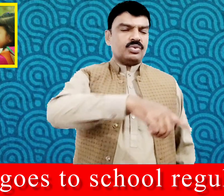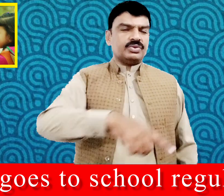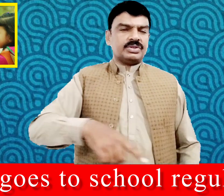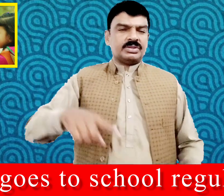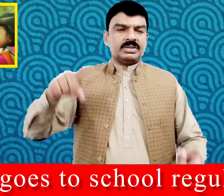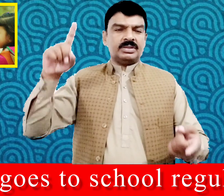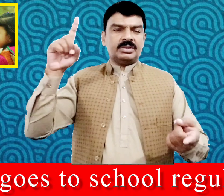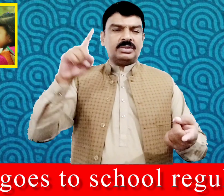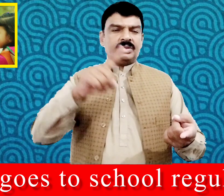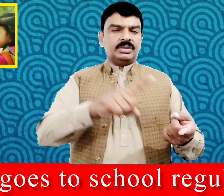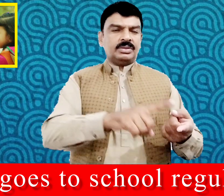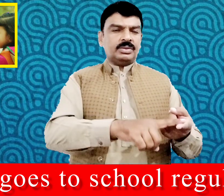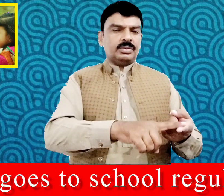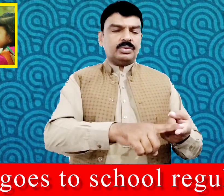goes to